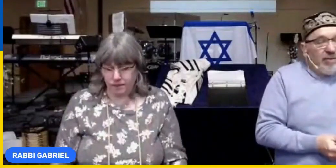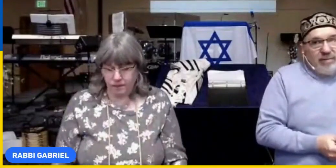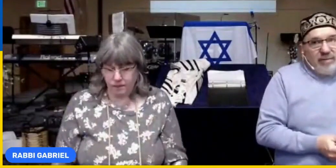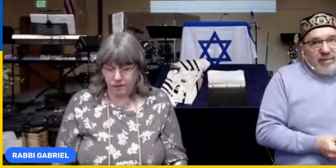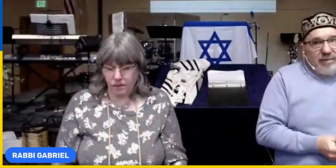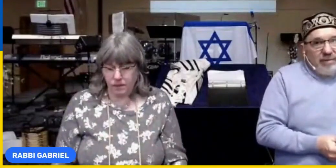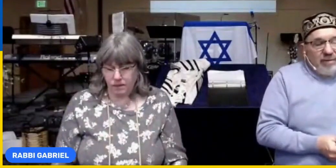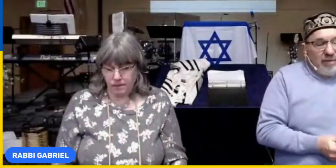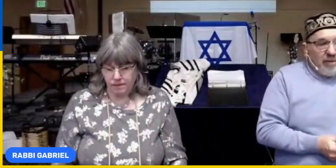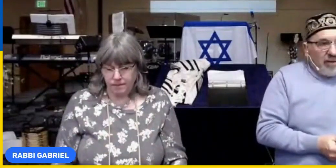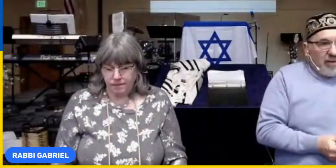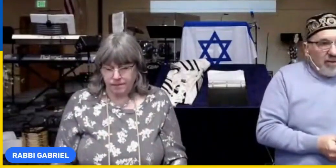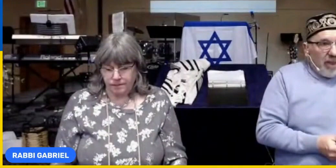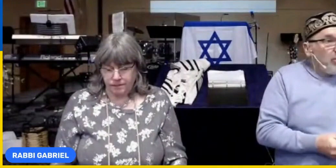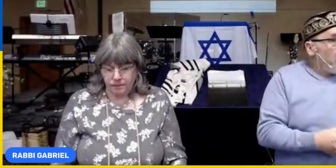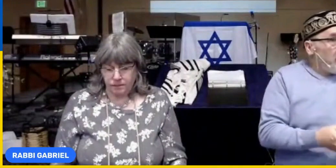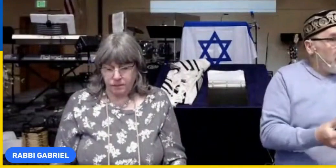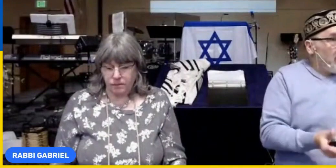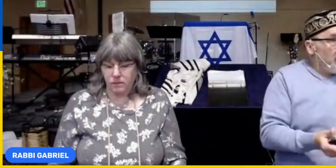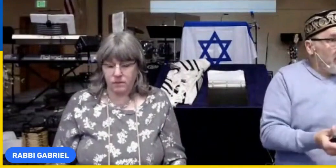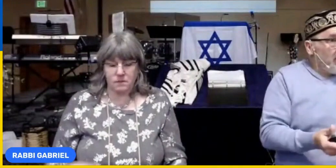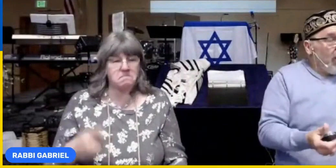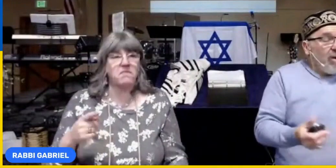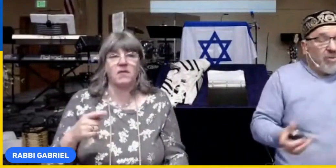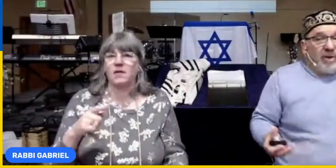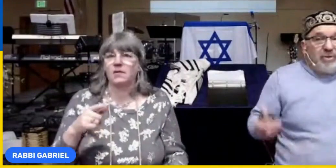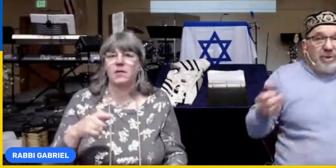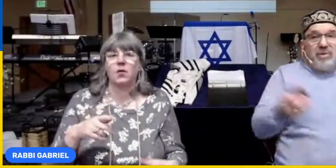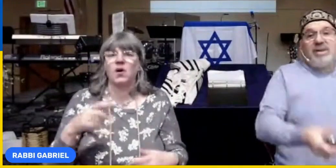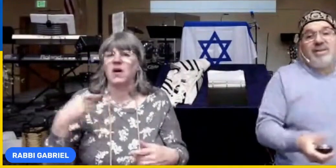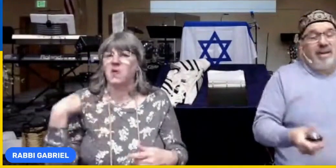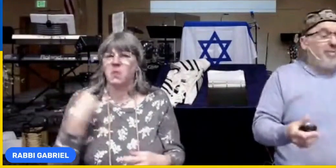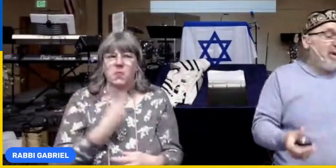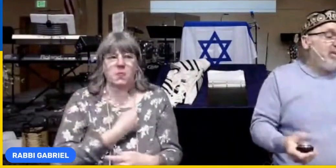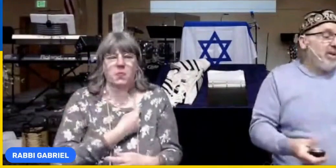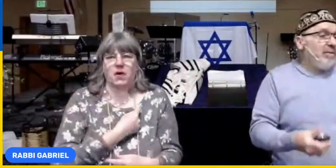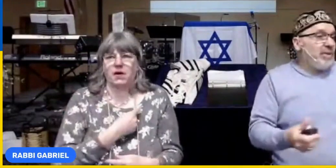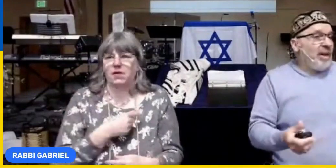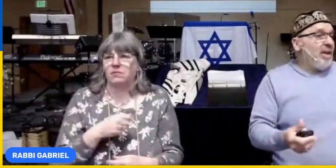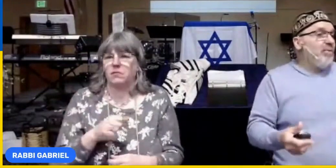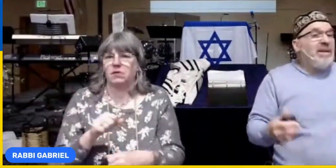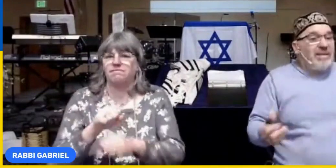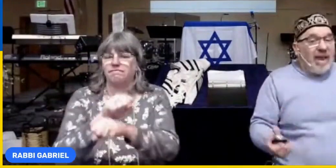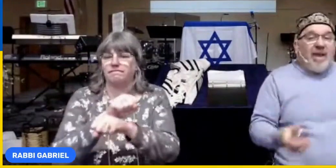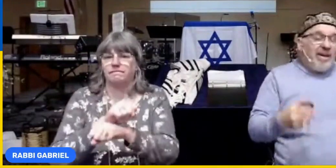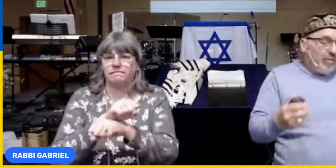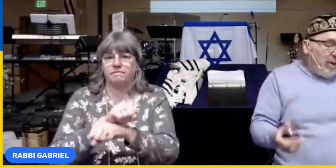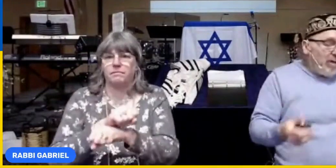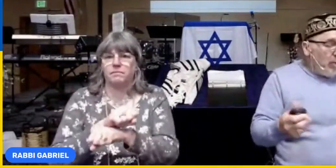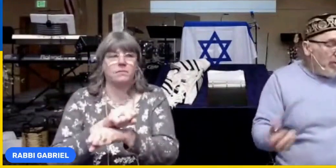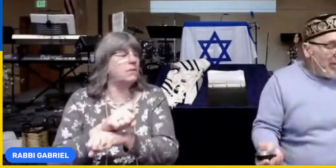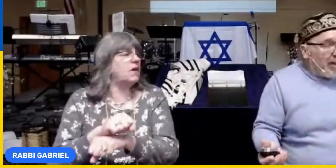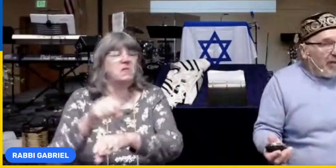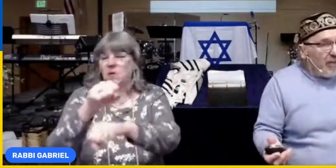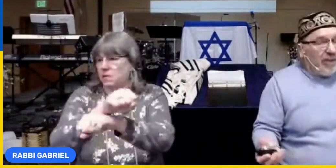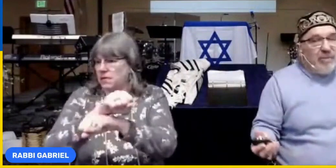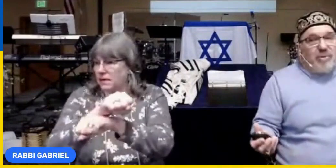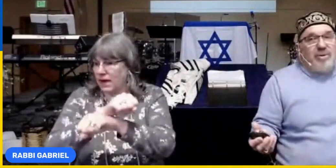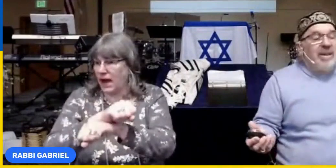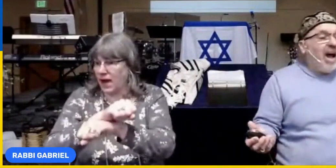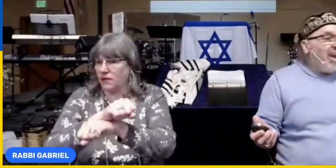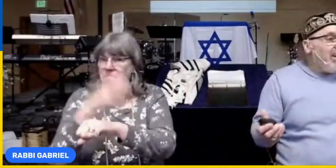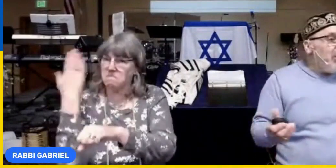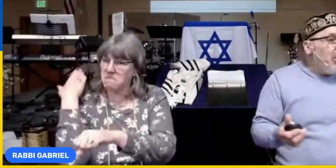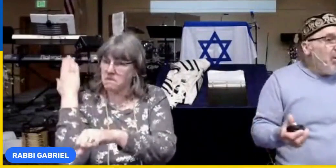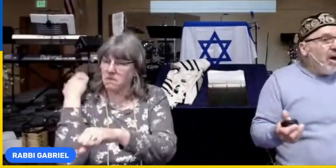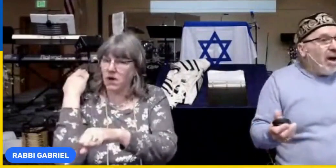mighty hand. That's what it reads. So we do the celebration of the Seder, and we say, we were slaves. In